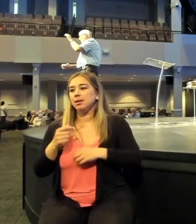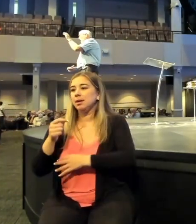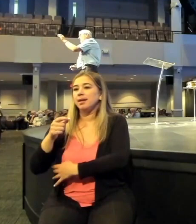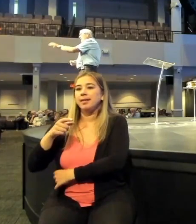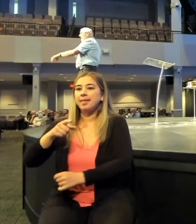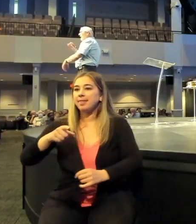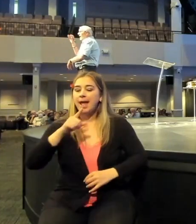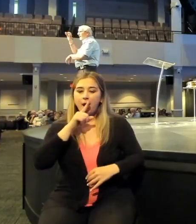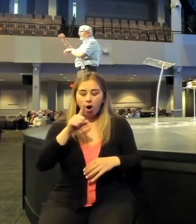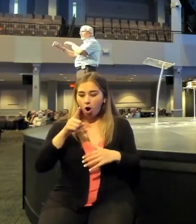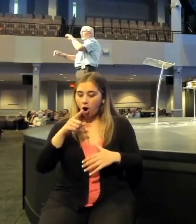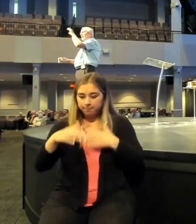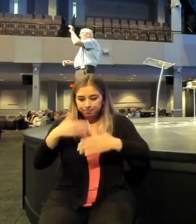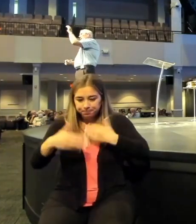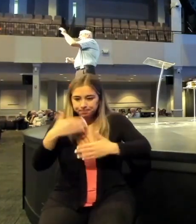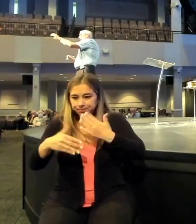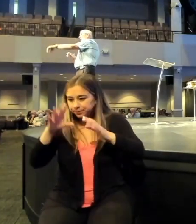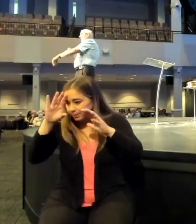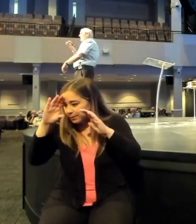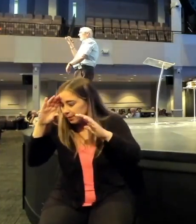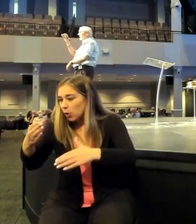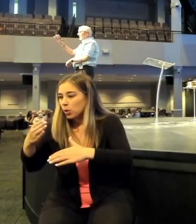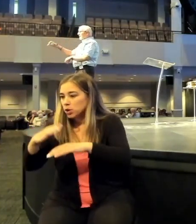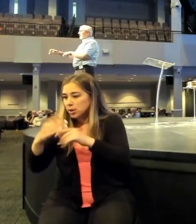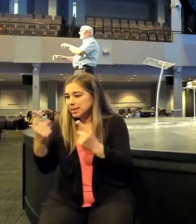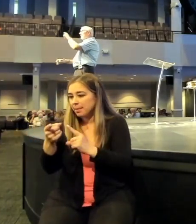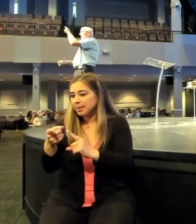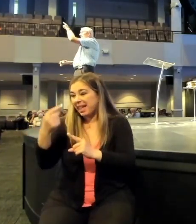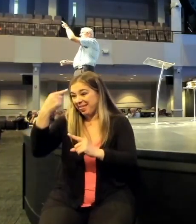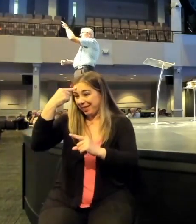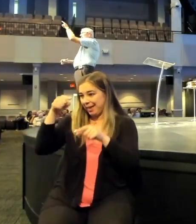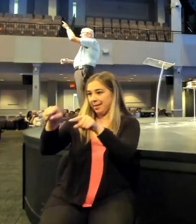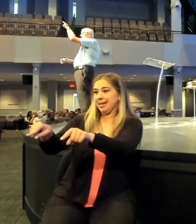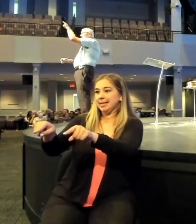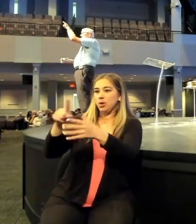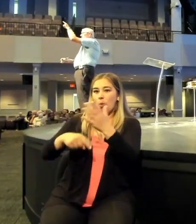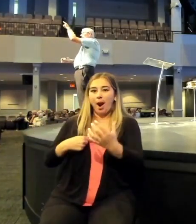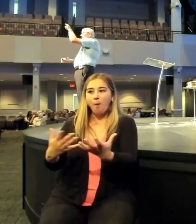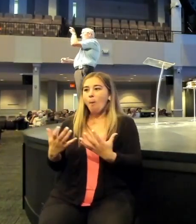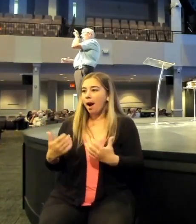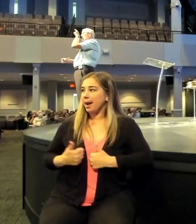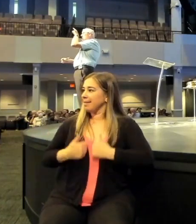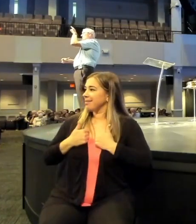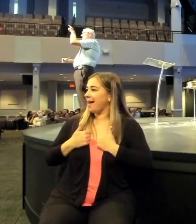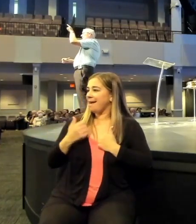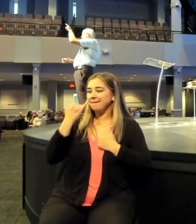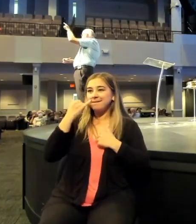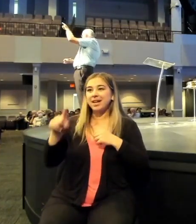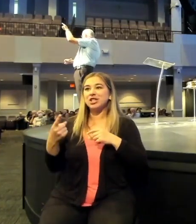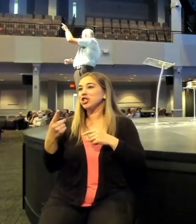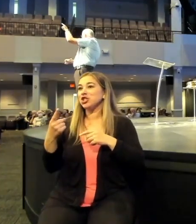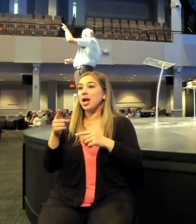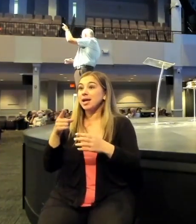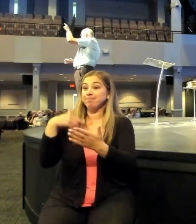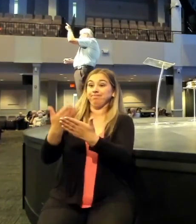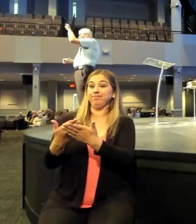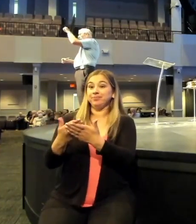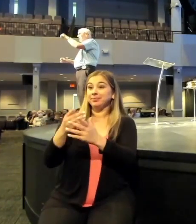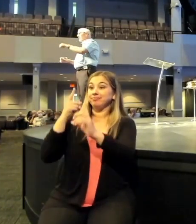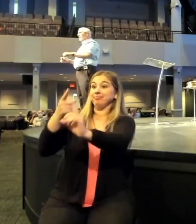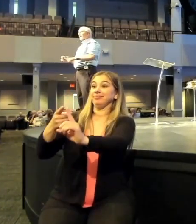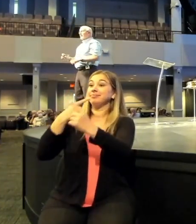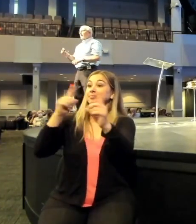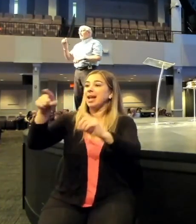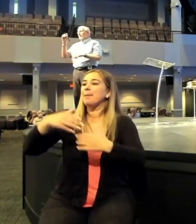They're furiously climbing a ladder, thinking that's what I really want in life. If I can just get there, then I'll